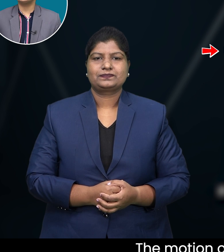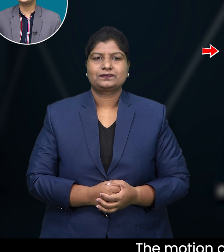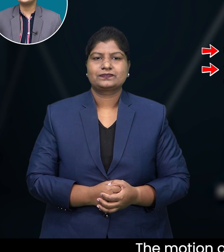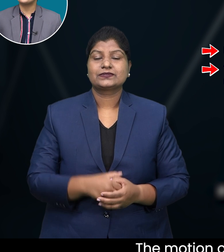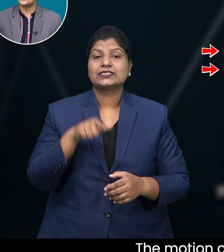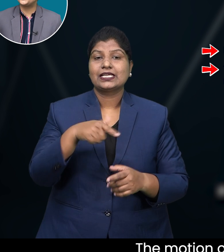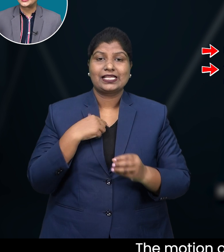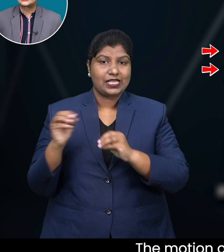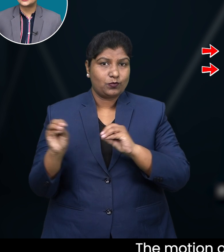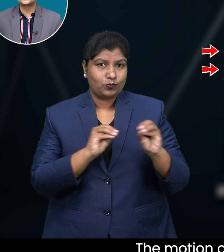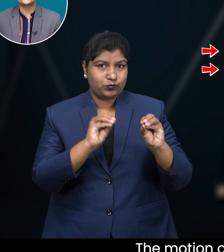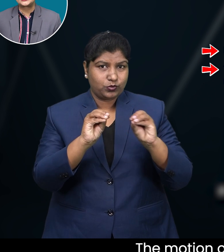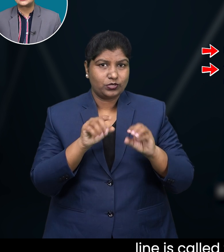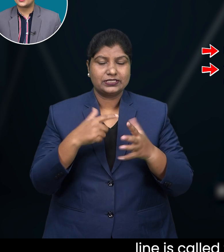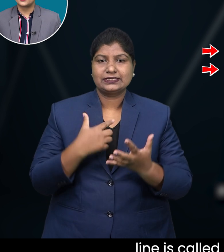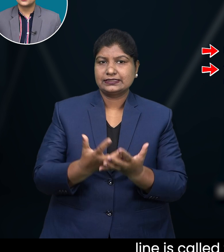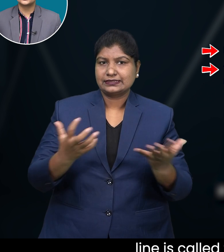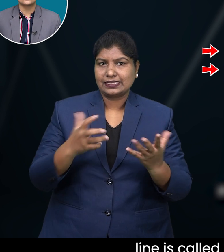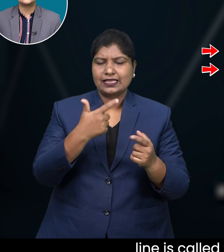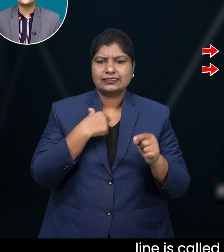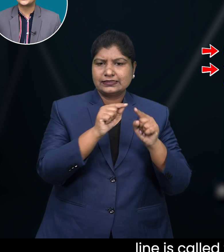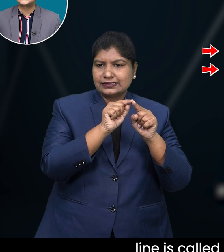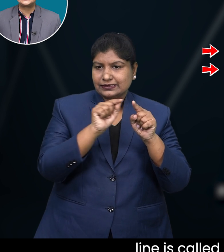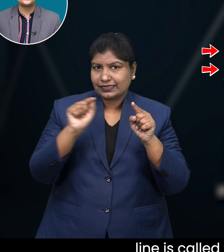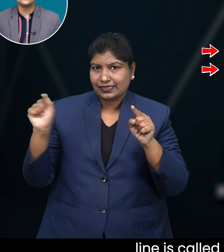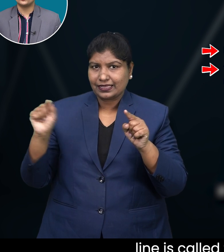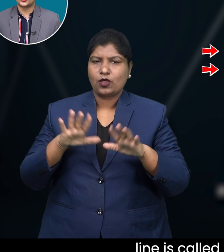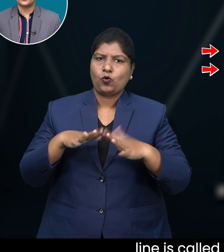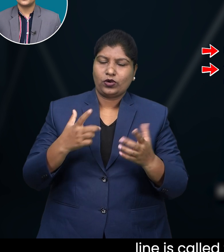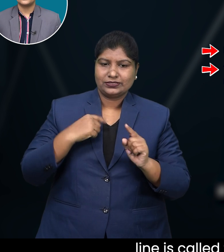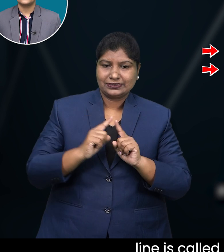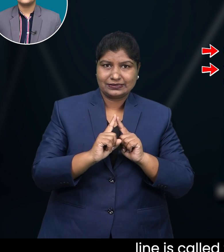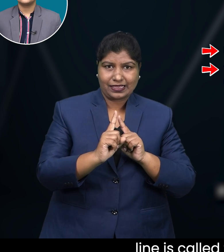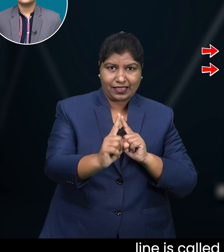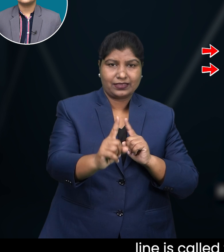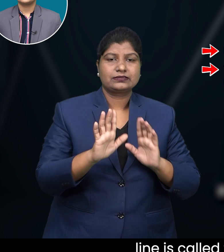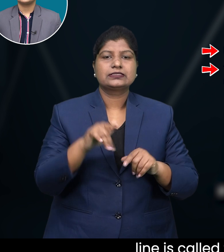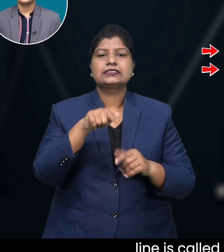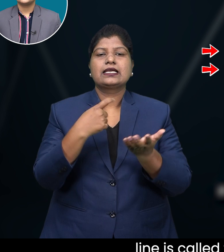The motion of objects in a straight line is called the rectilinear motion.